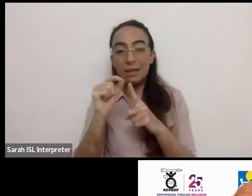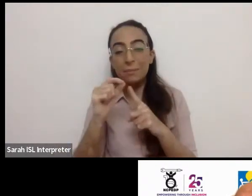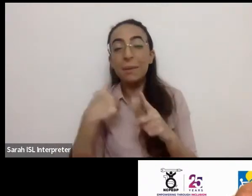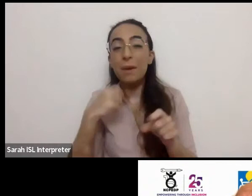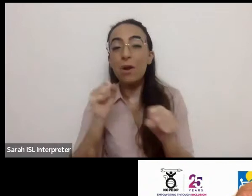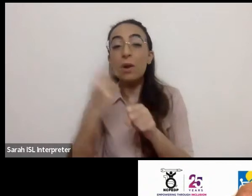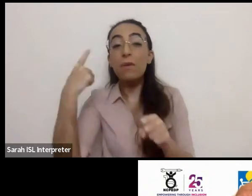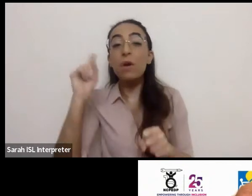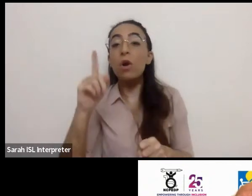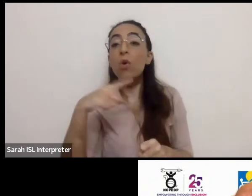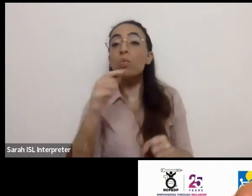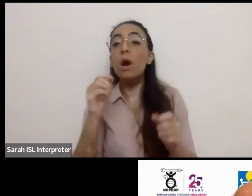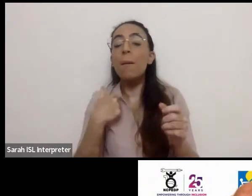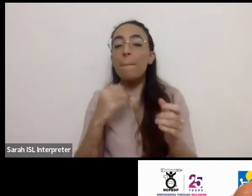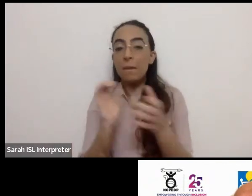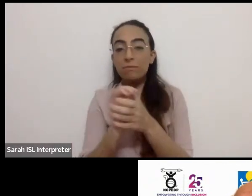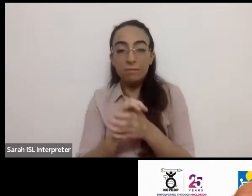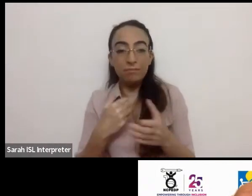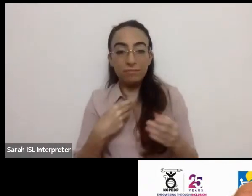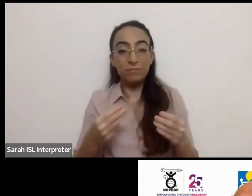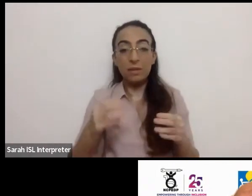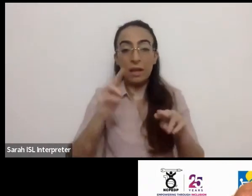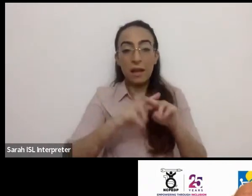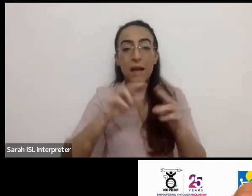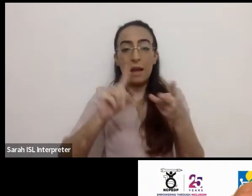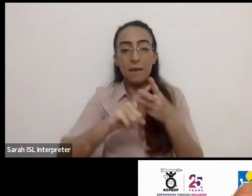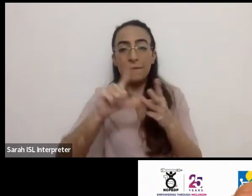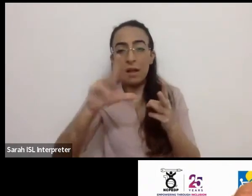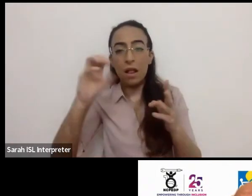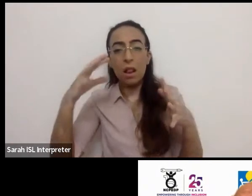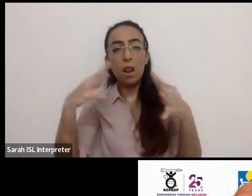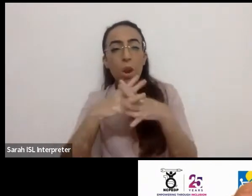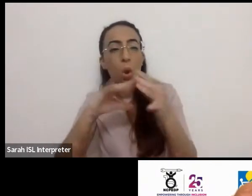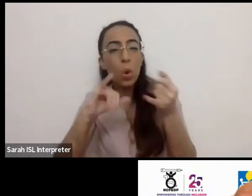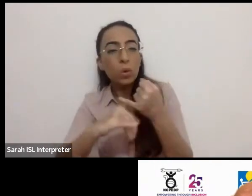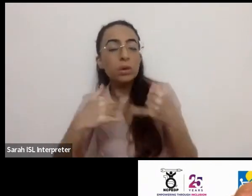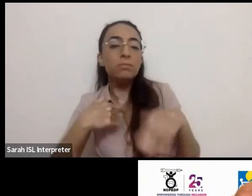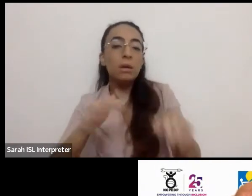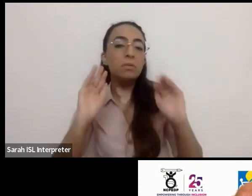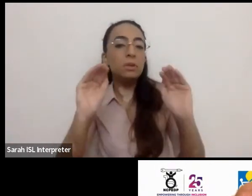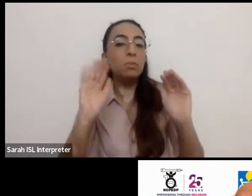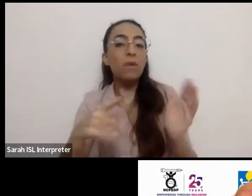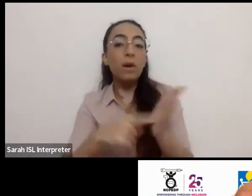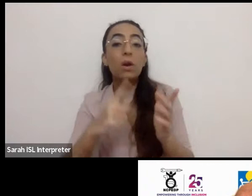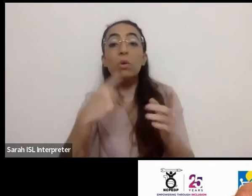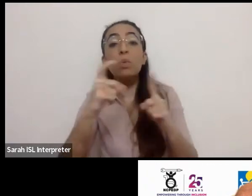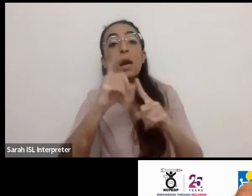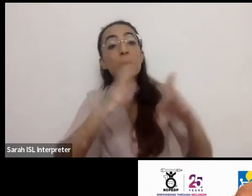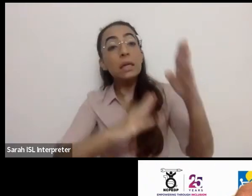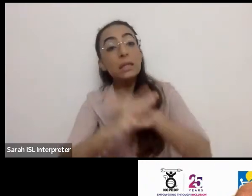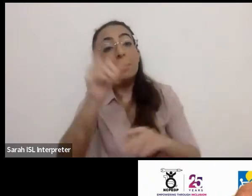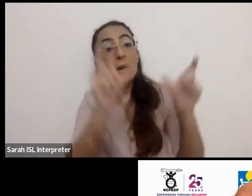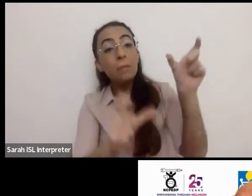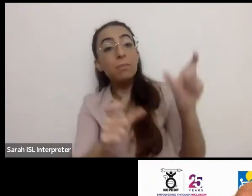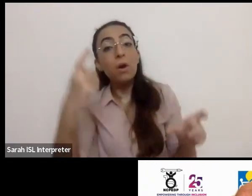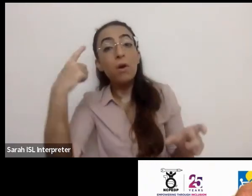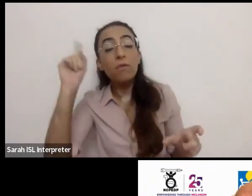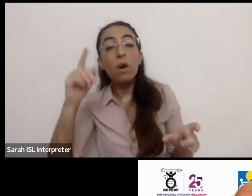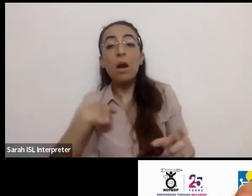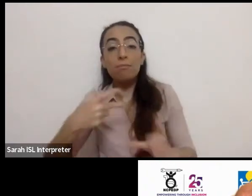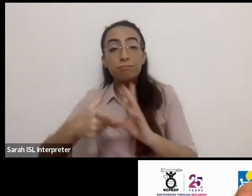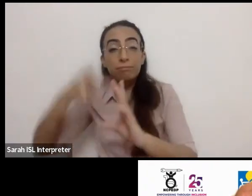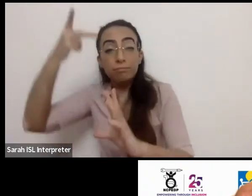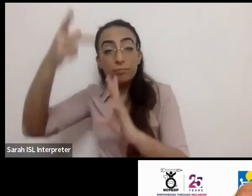to fellows. We support 25 fellows a year that are working, and they are disabled people who are working to deep dive into areas